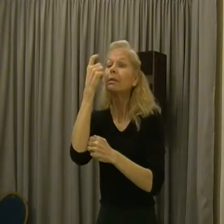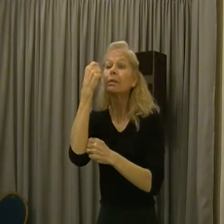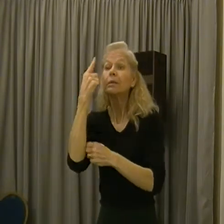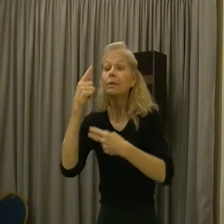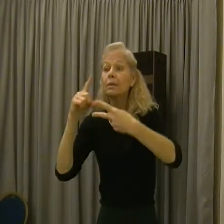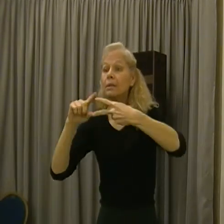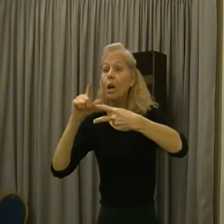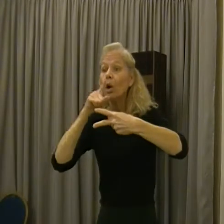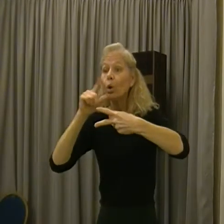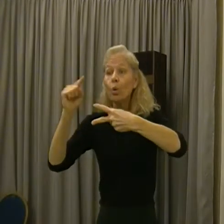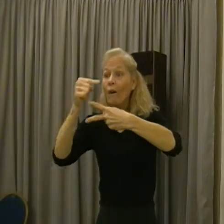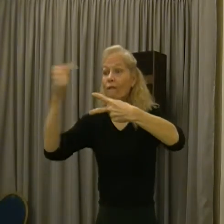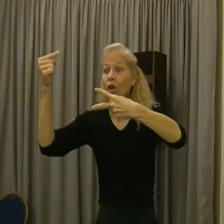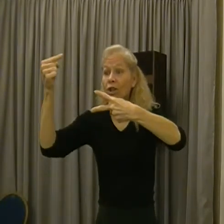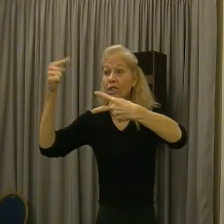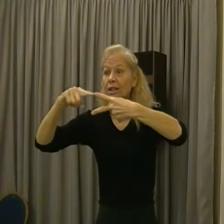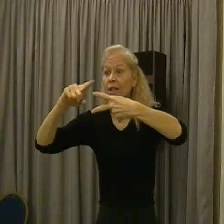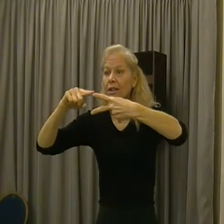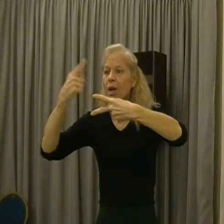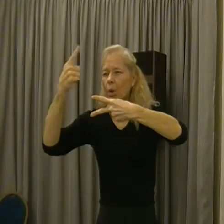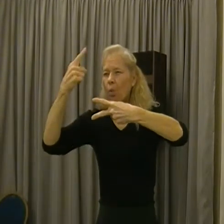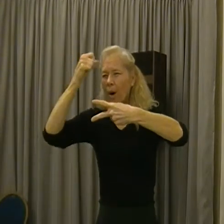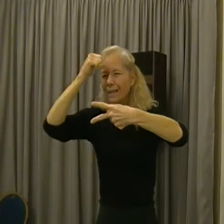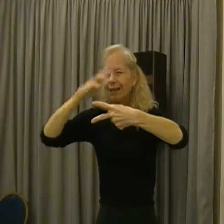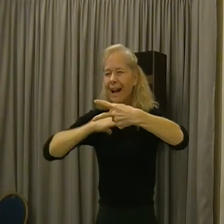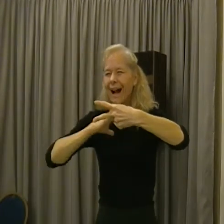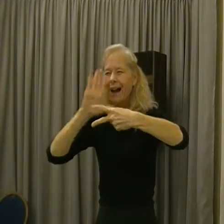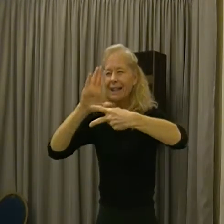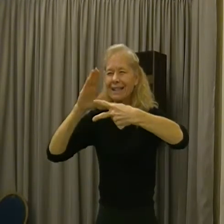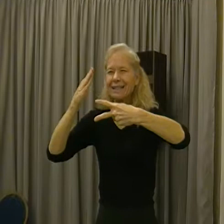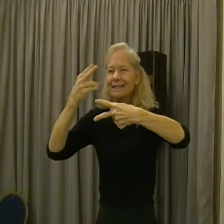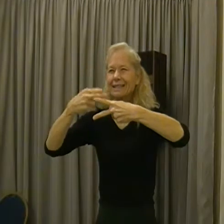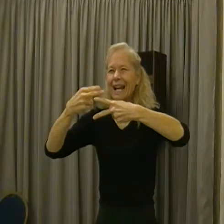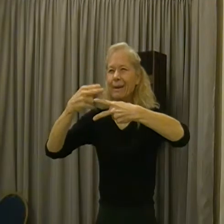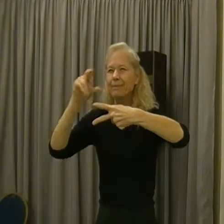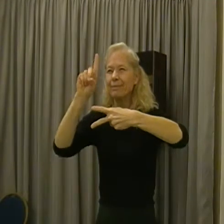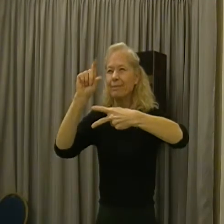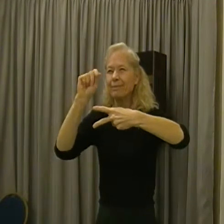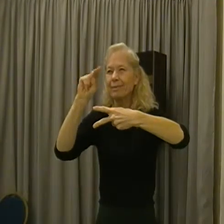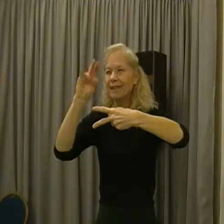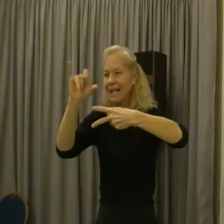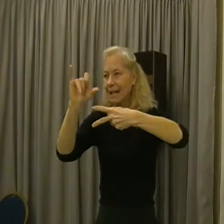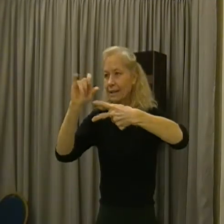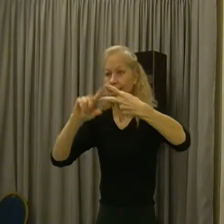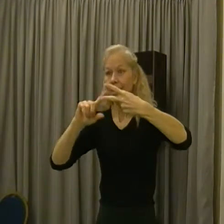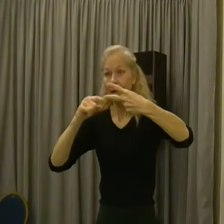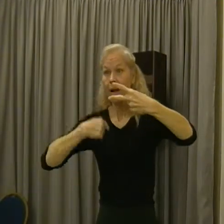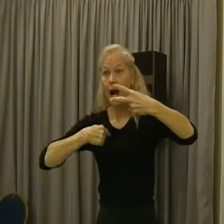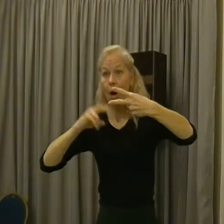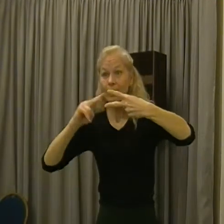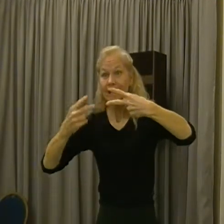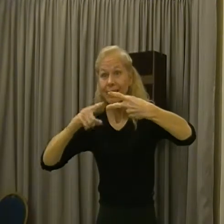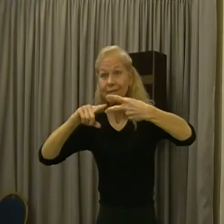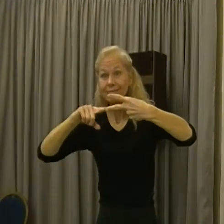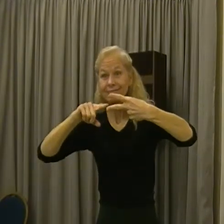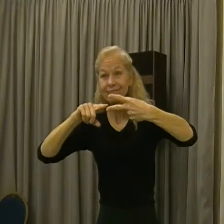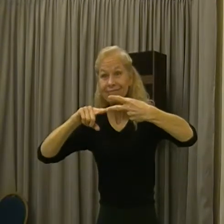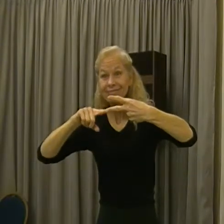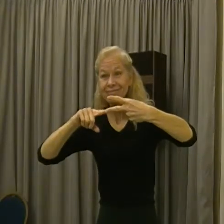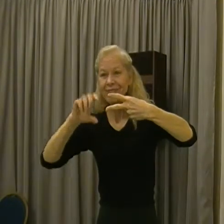first in the class. And I really have nothing to glory of. Anyone else who sat behind Danny Schaefer off in college